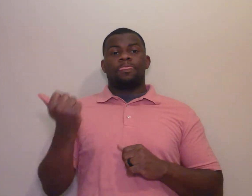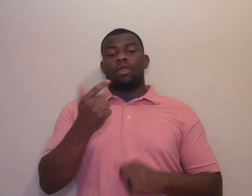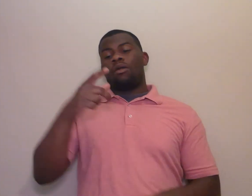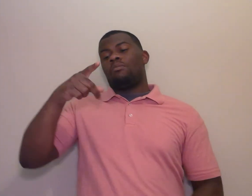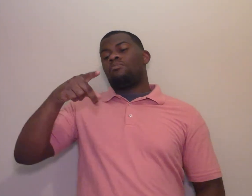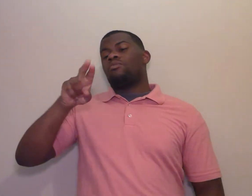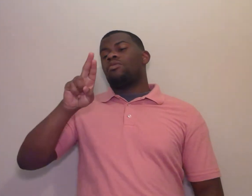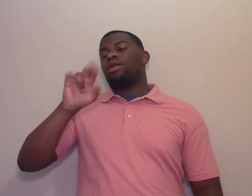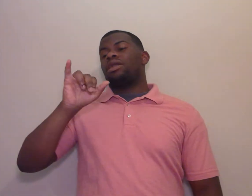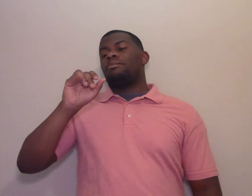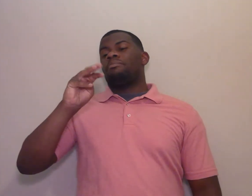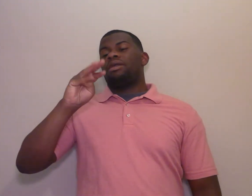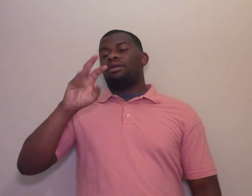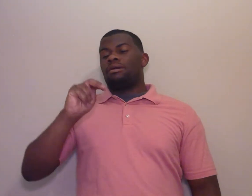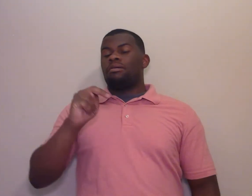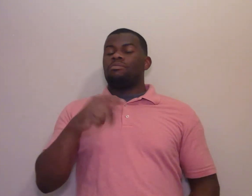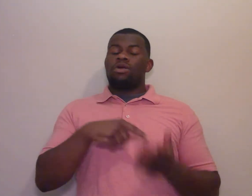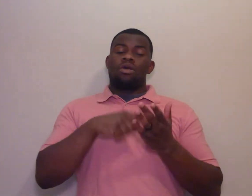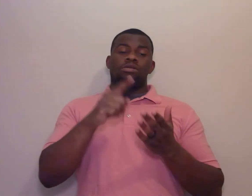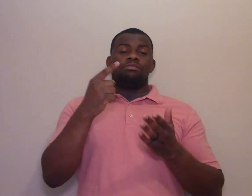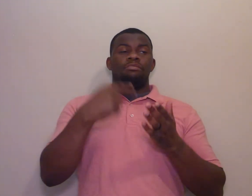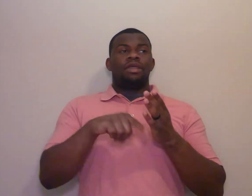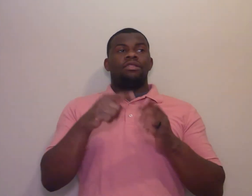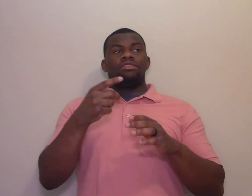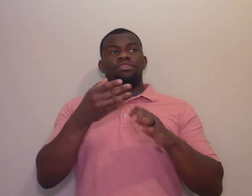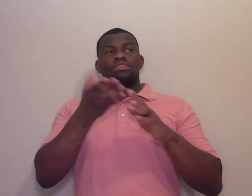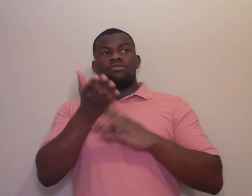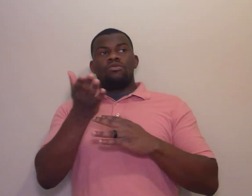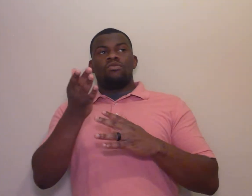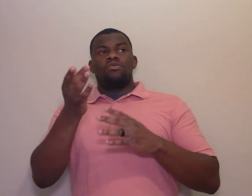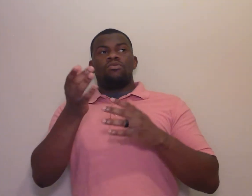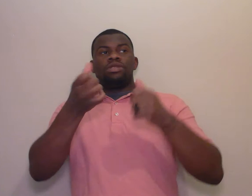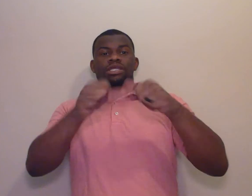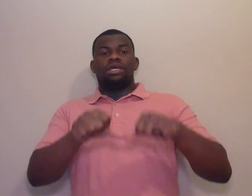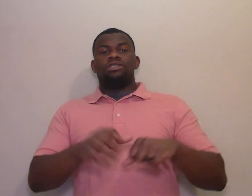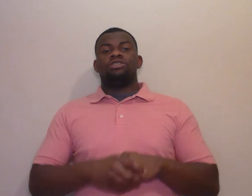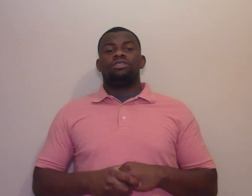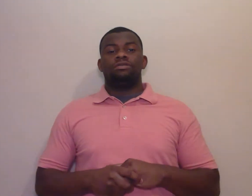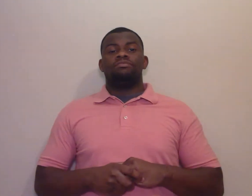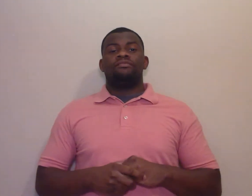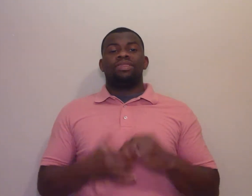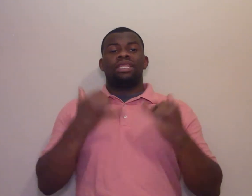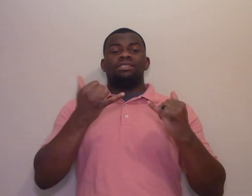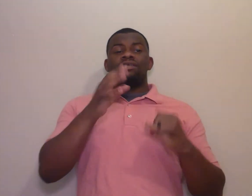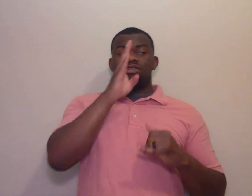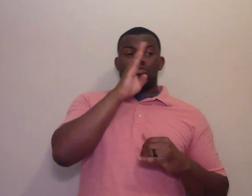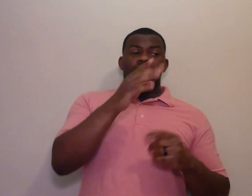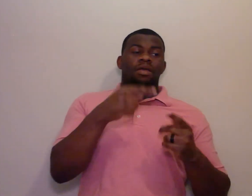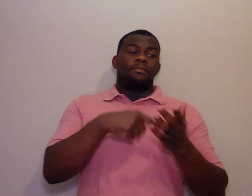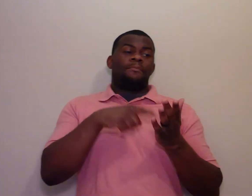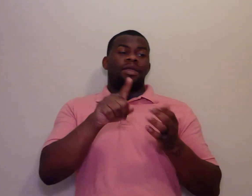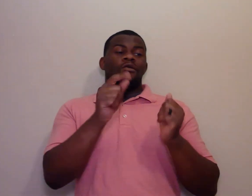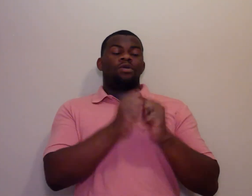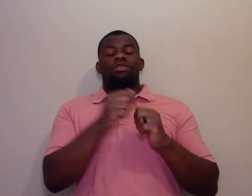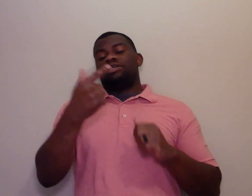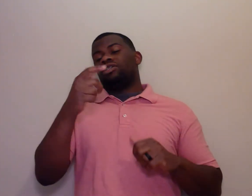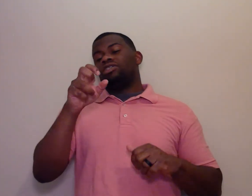deduction, except for the long-term care benefit. This is a direct pay with Genworth. 9-month